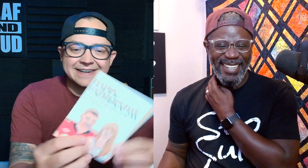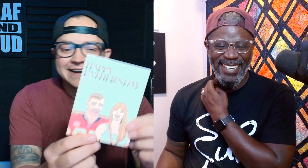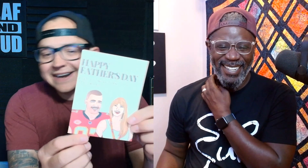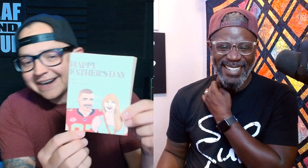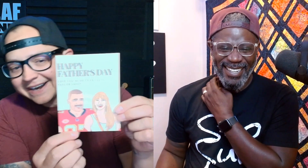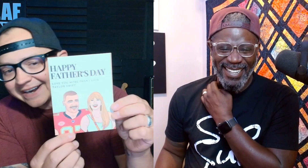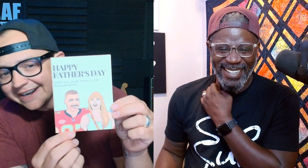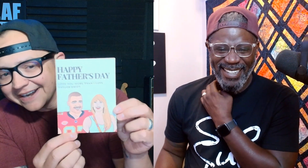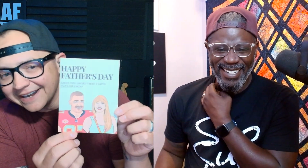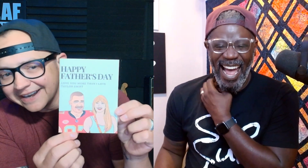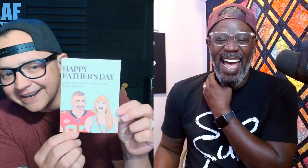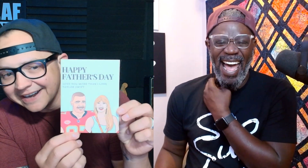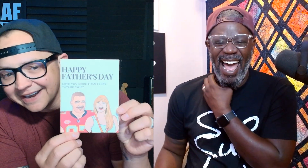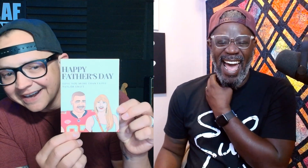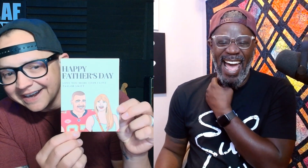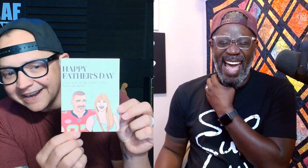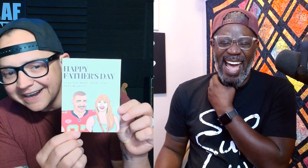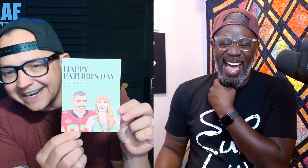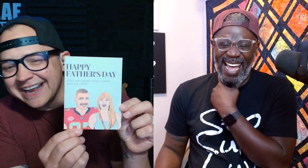Okay. Yeah.